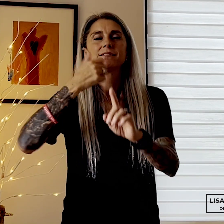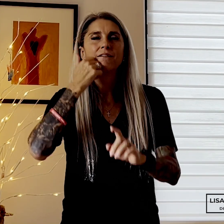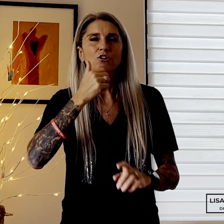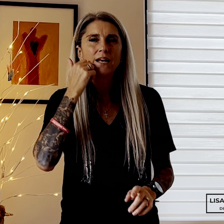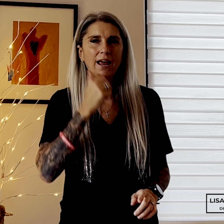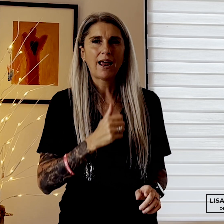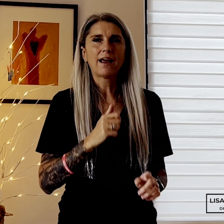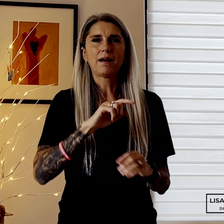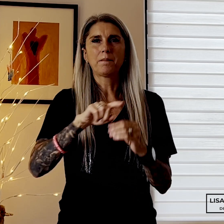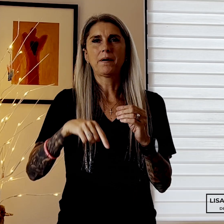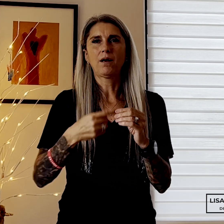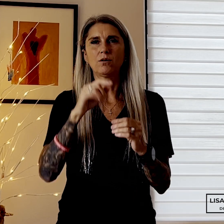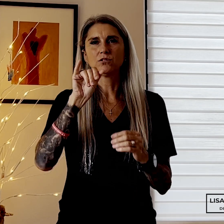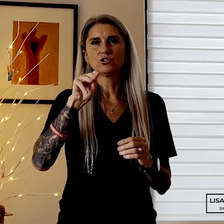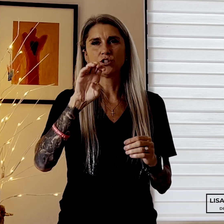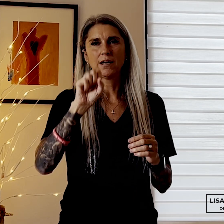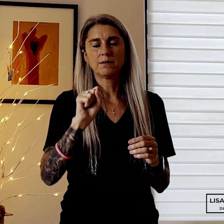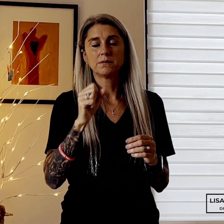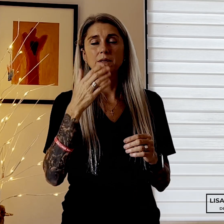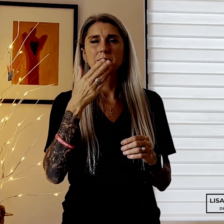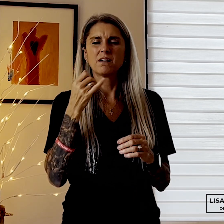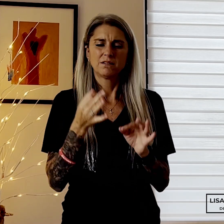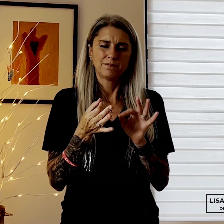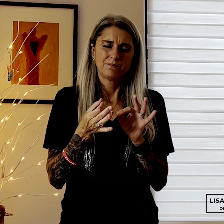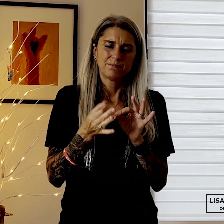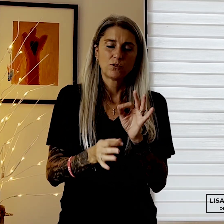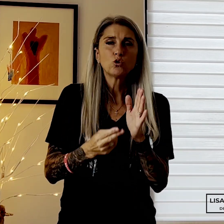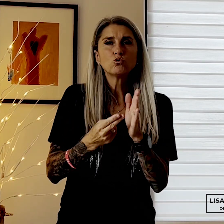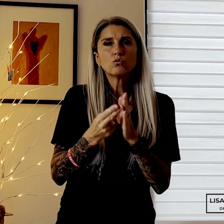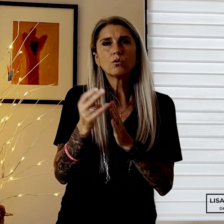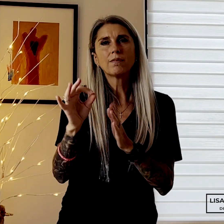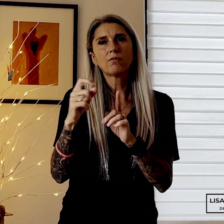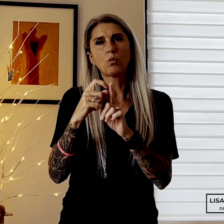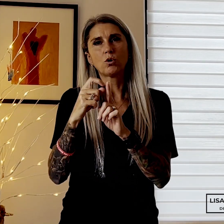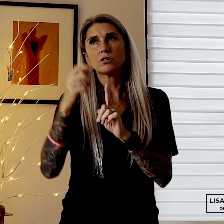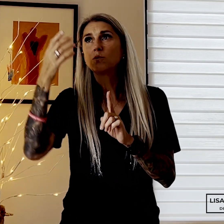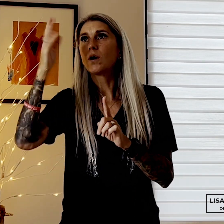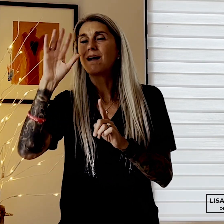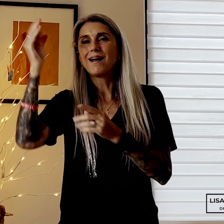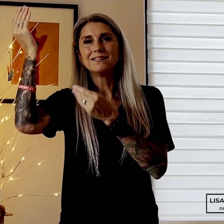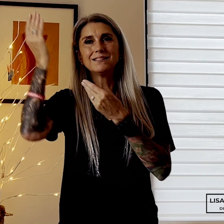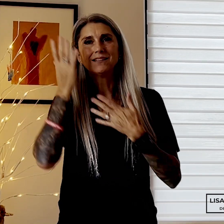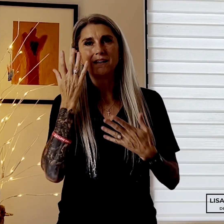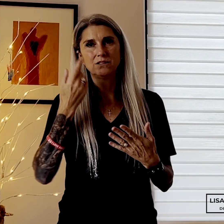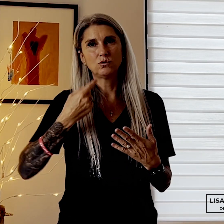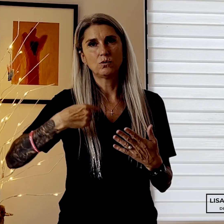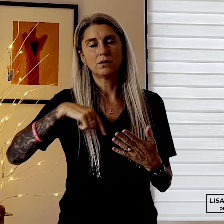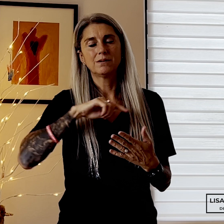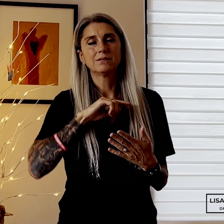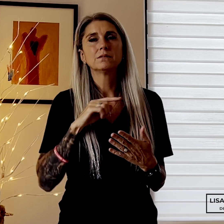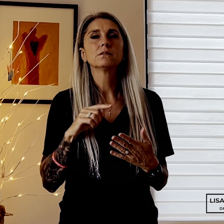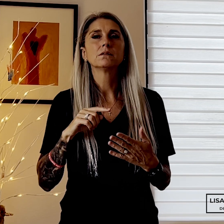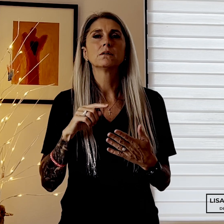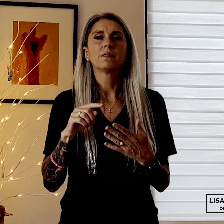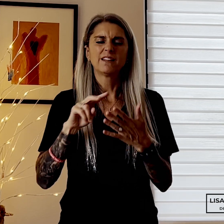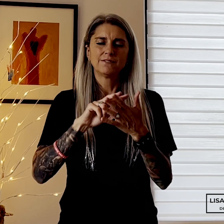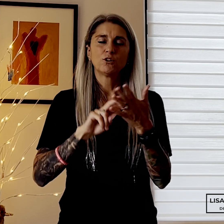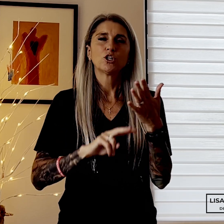day. Because the simplistic truth of the words and what God says to us here. And this verse right here